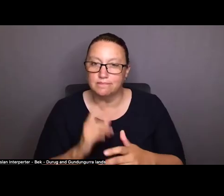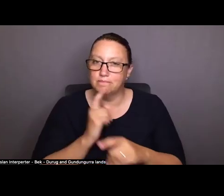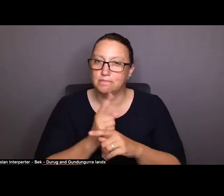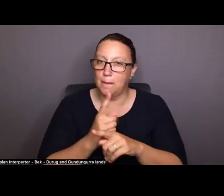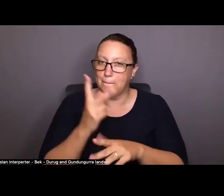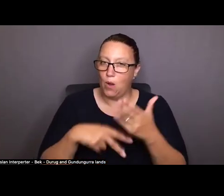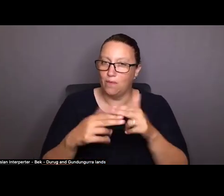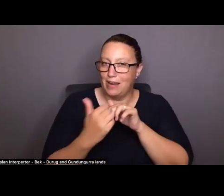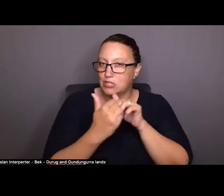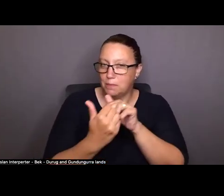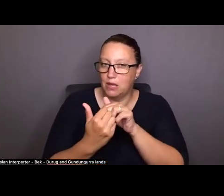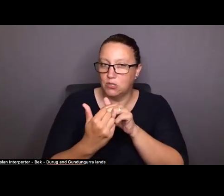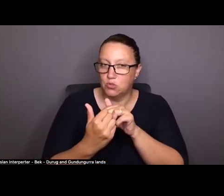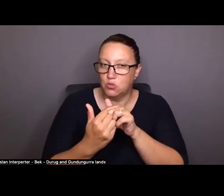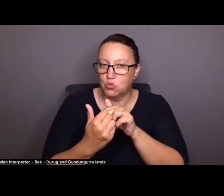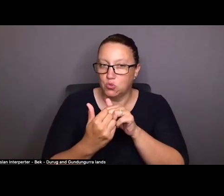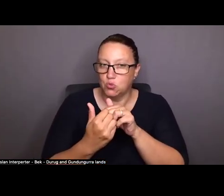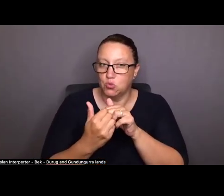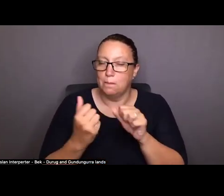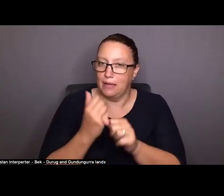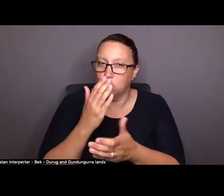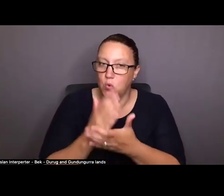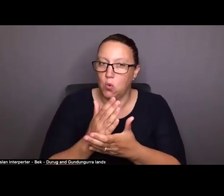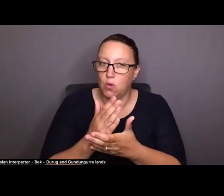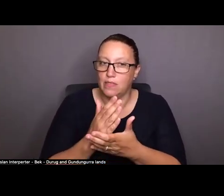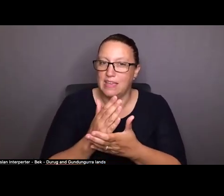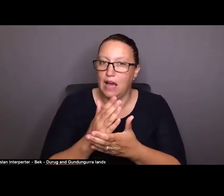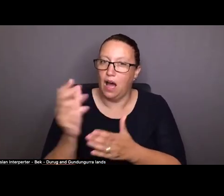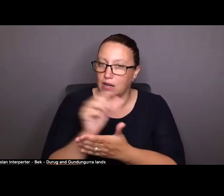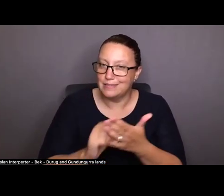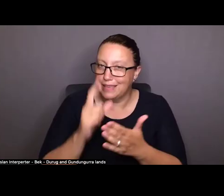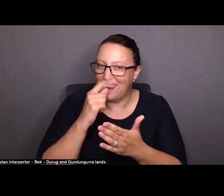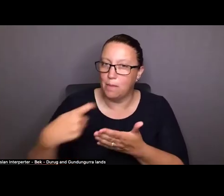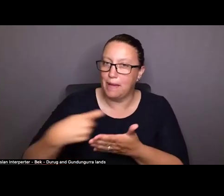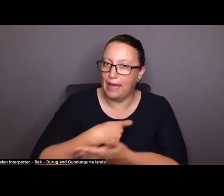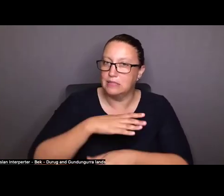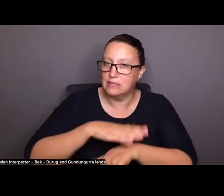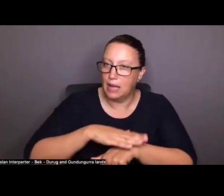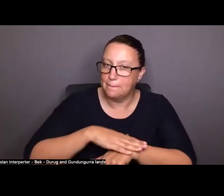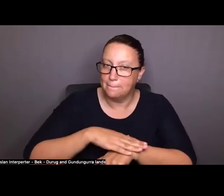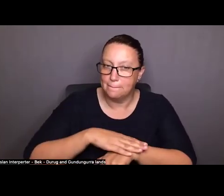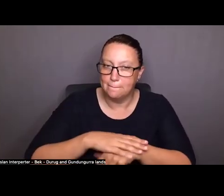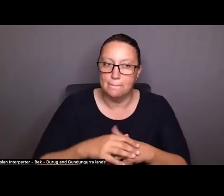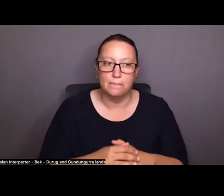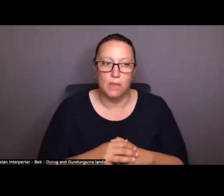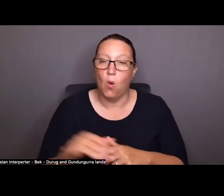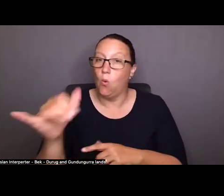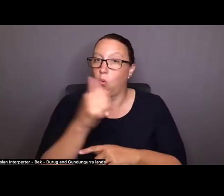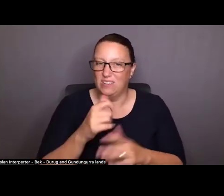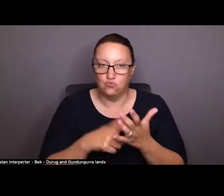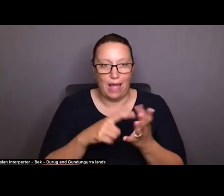is to support artists' payment time in their professional development or project development. Is NAVA rates the best point to set these